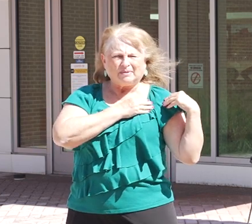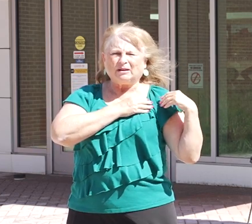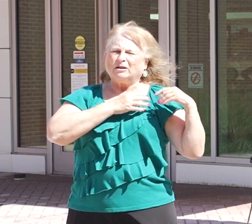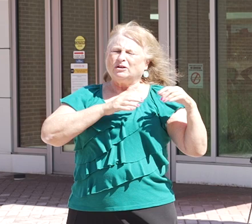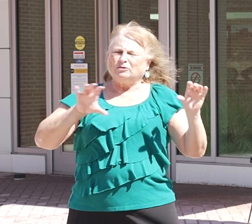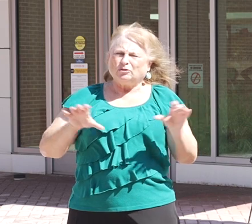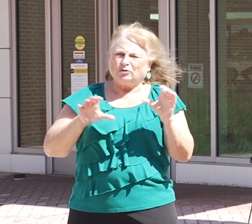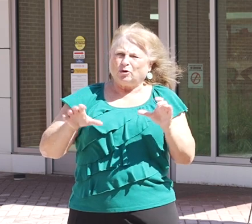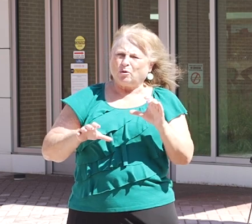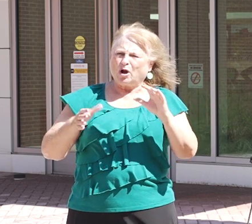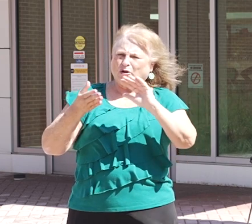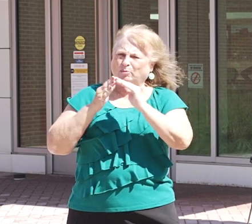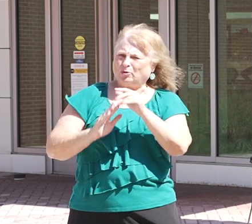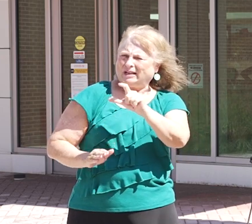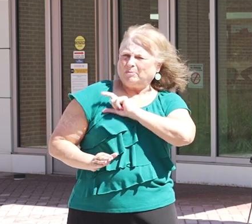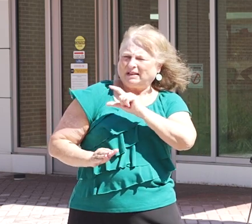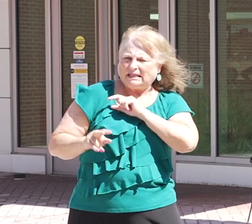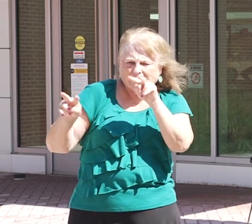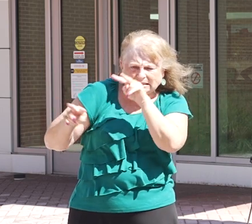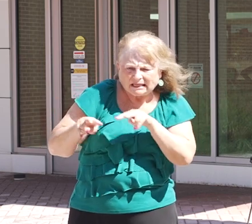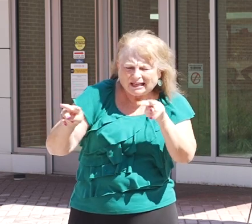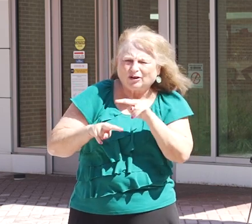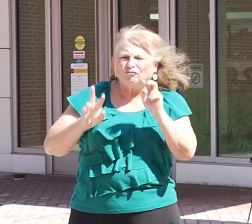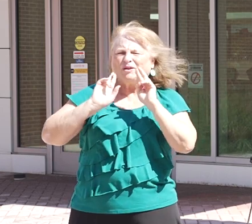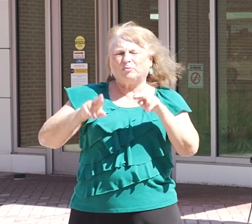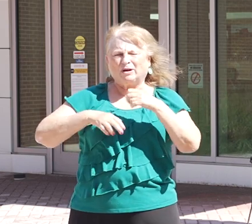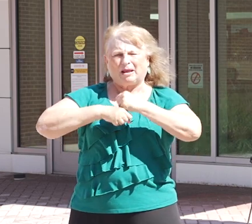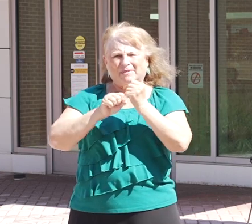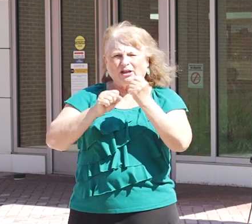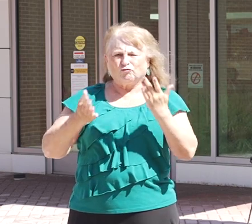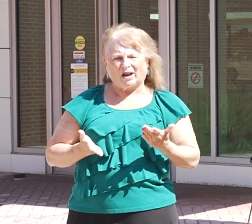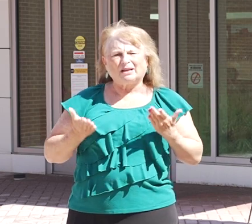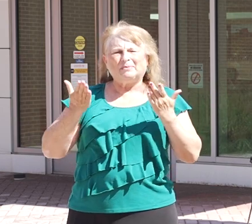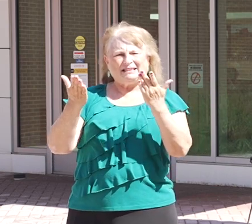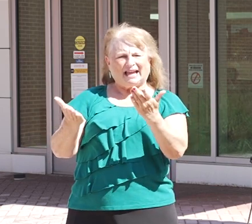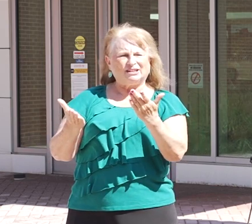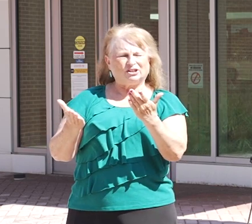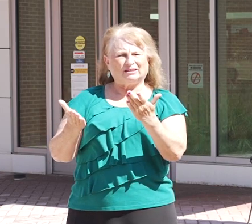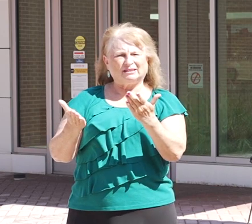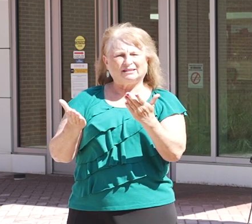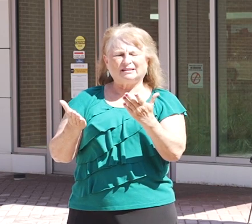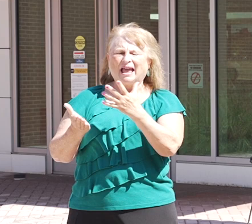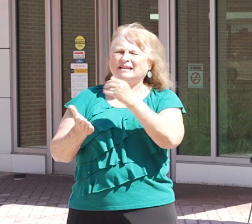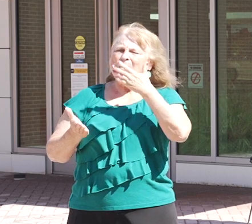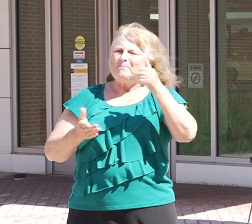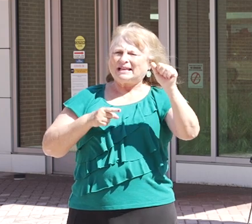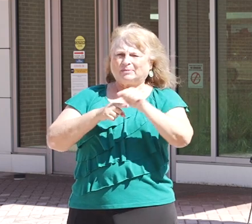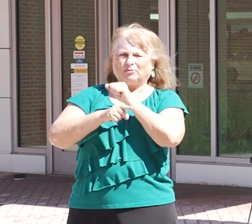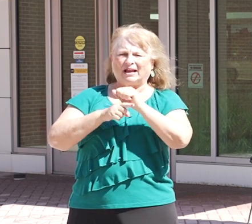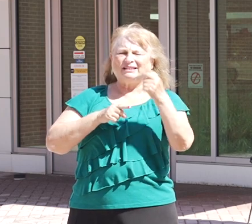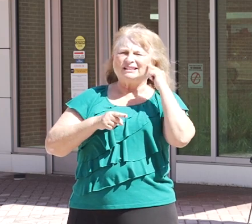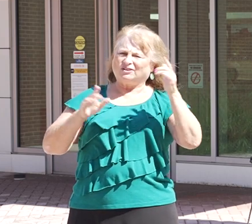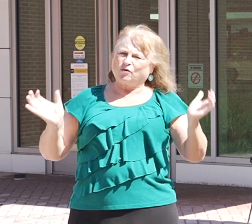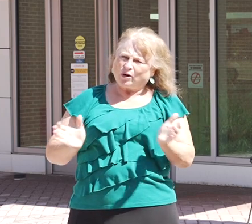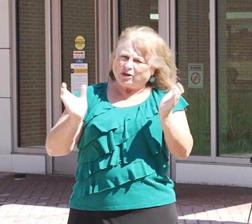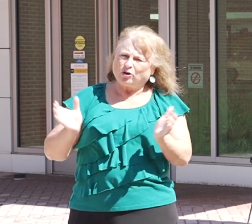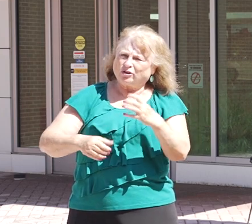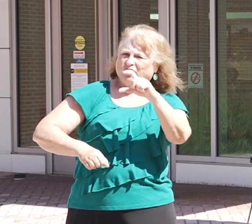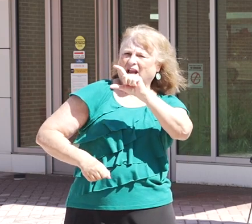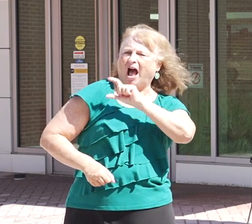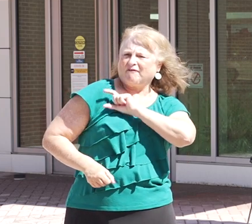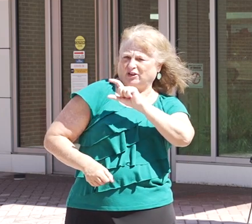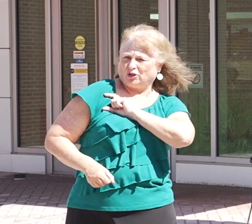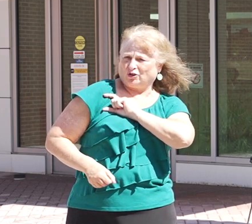community policing report and creating recommendations and best practices for encouraging